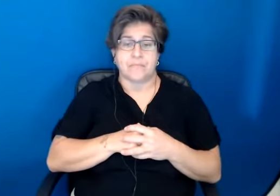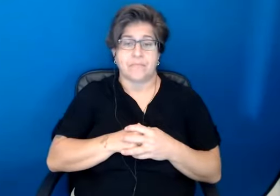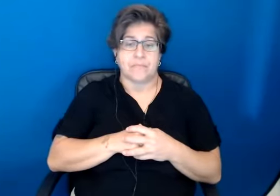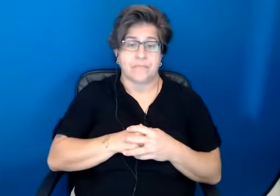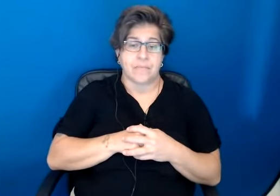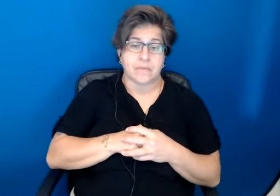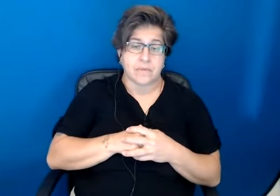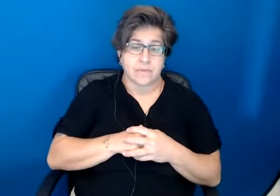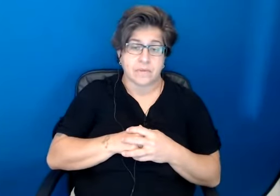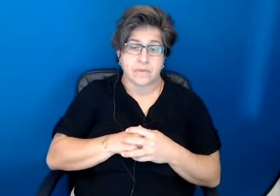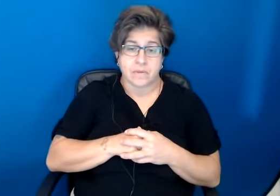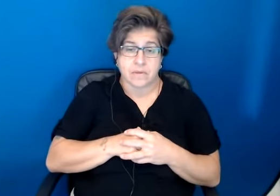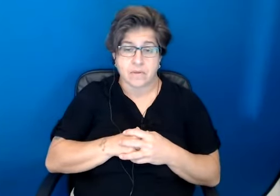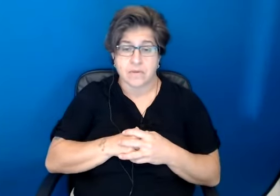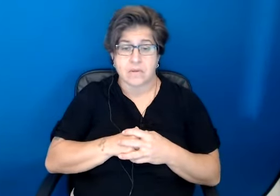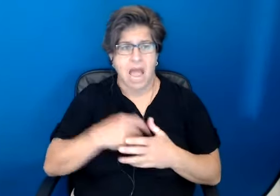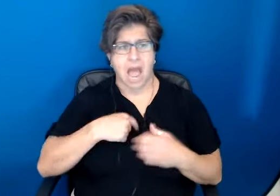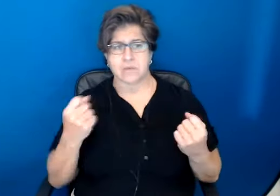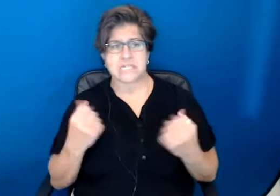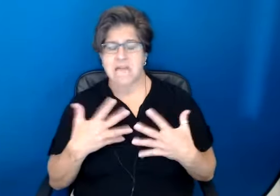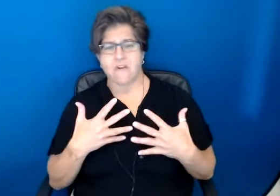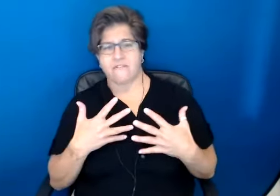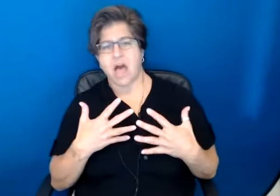to mimic and learn through growing up in it.